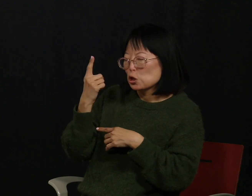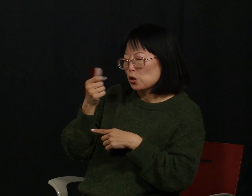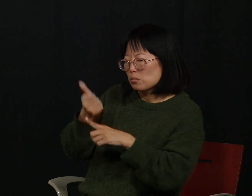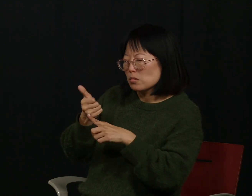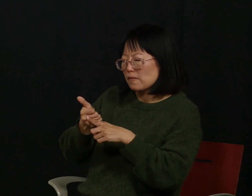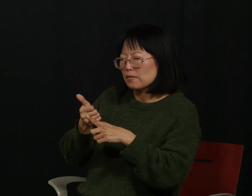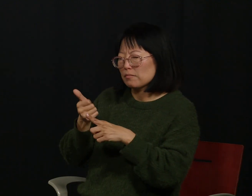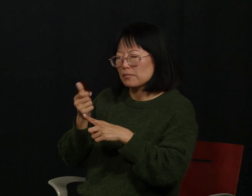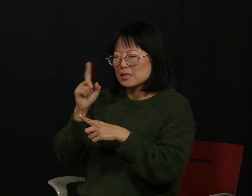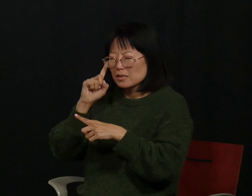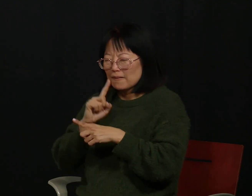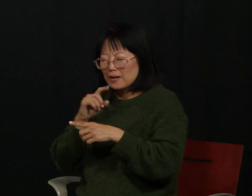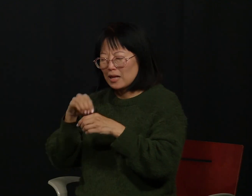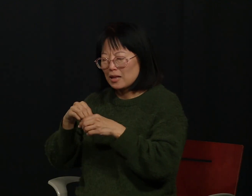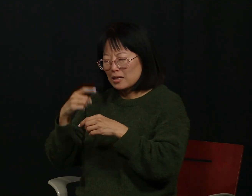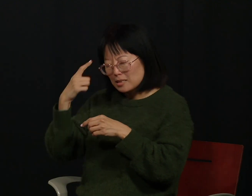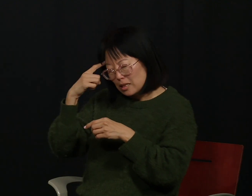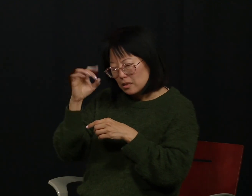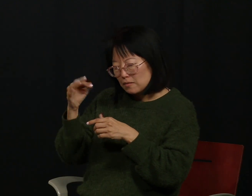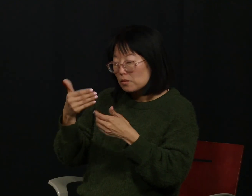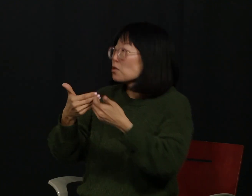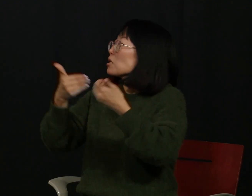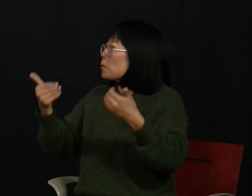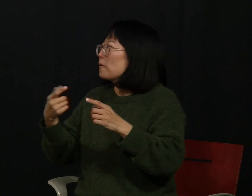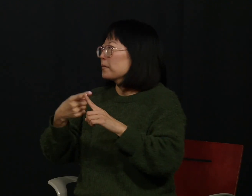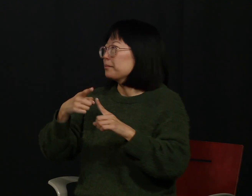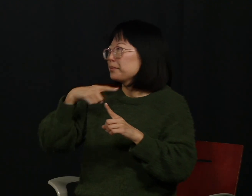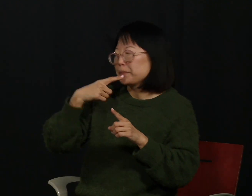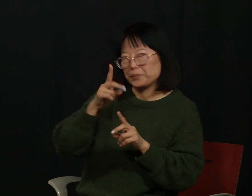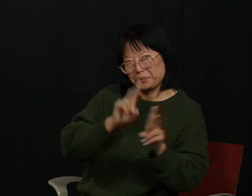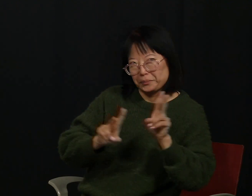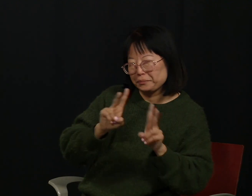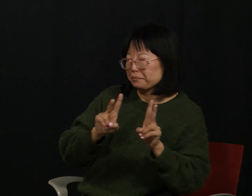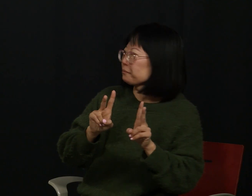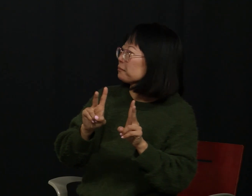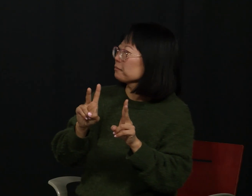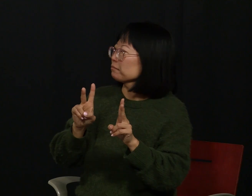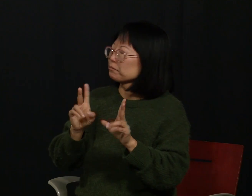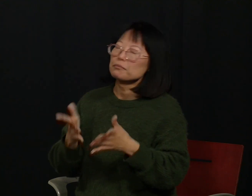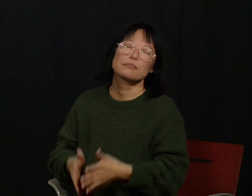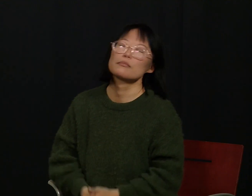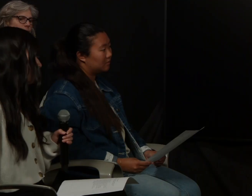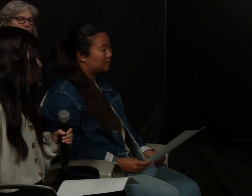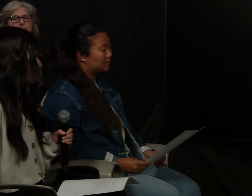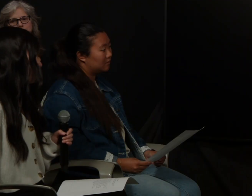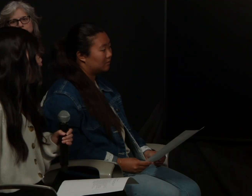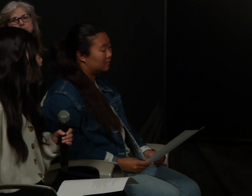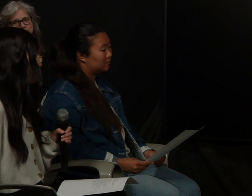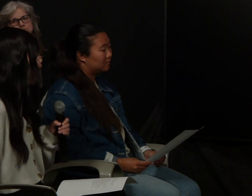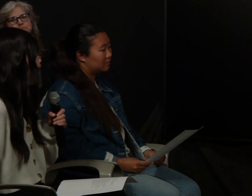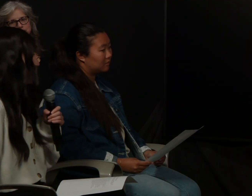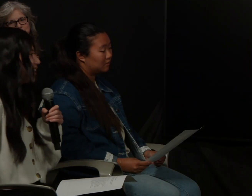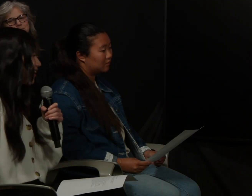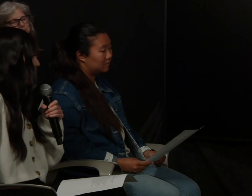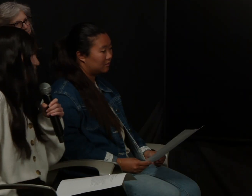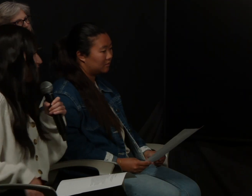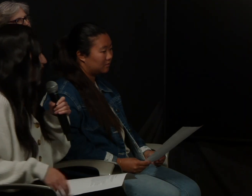don't consider themselves deaf in the sense of separation from hearing people, as we do. Thank you.